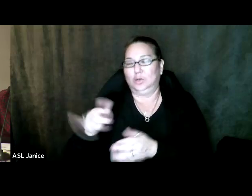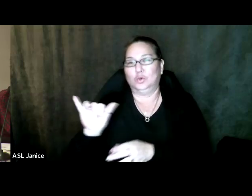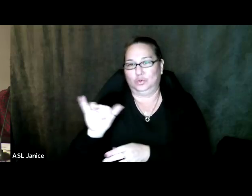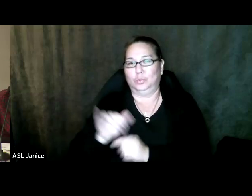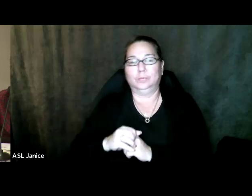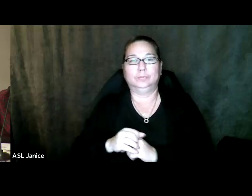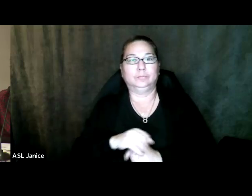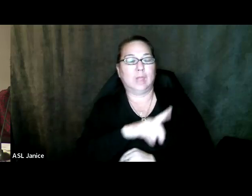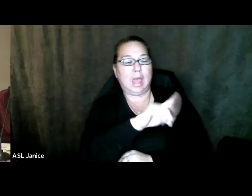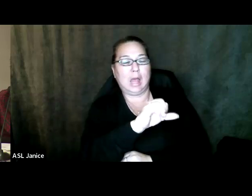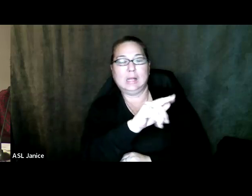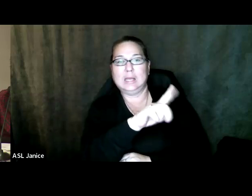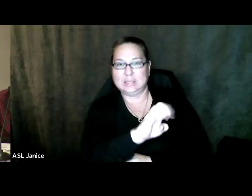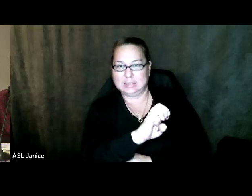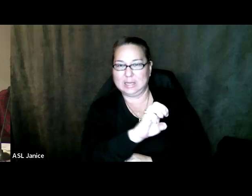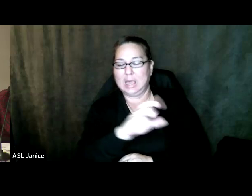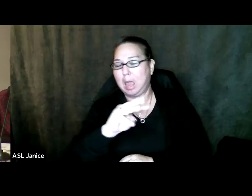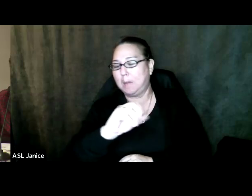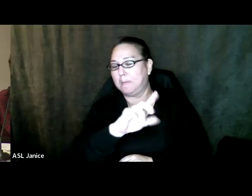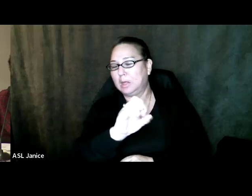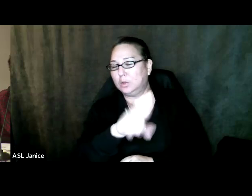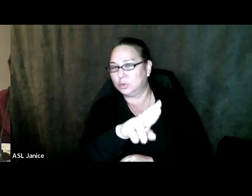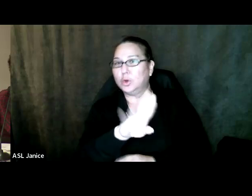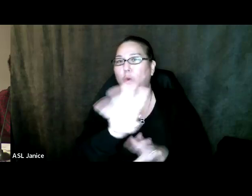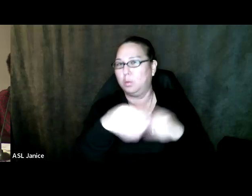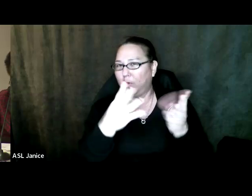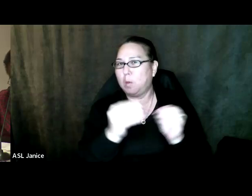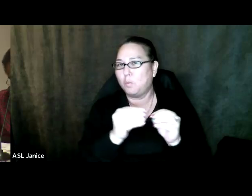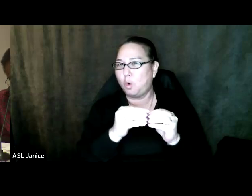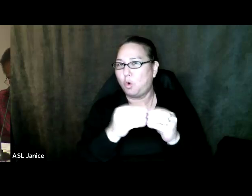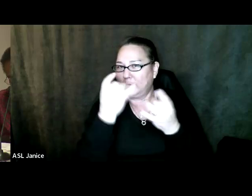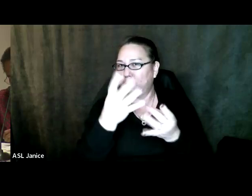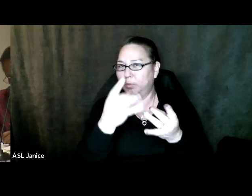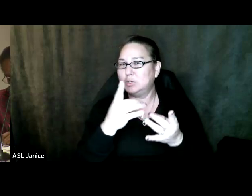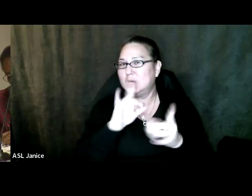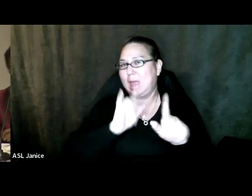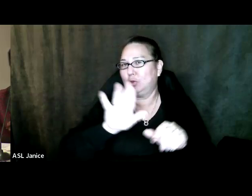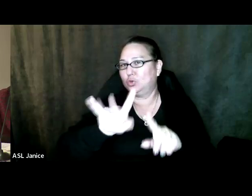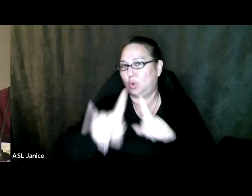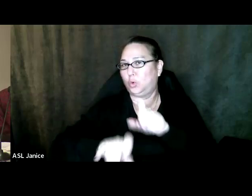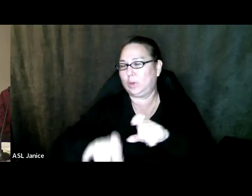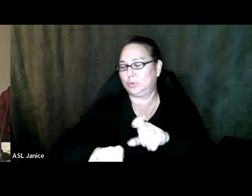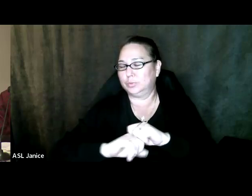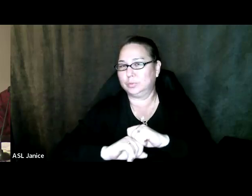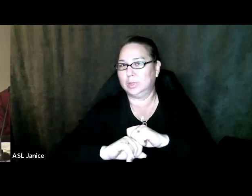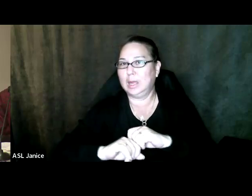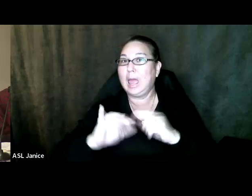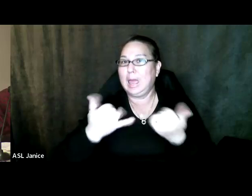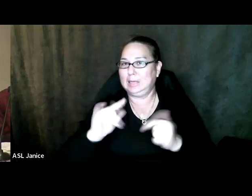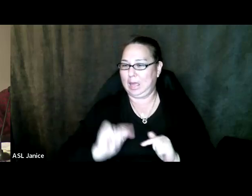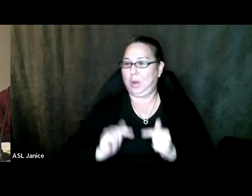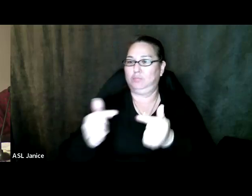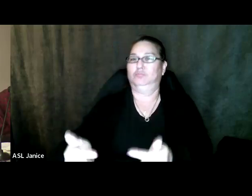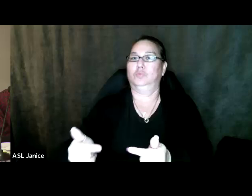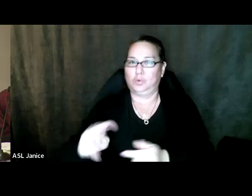is also here to provide additional information and answer your questions. I will now turn it over to Mike. And just a reminder from the